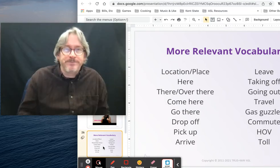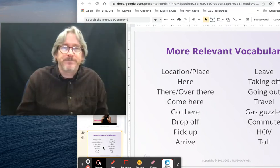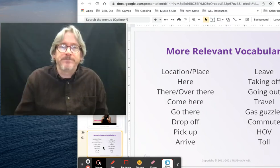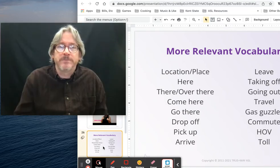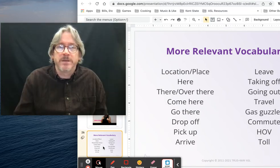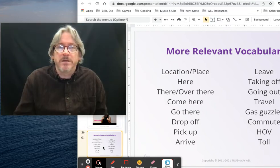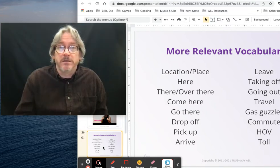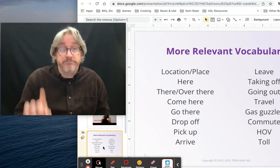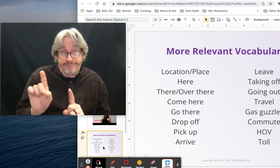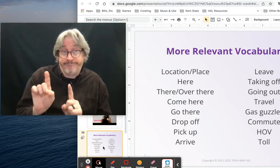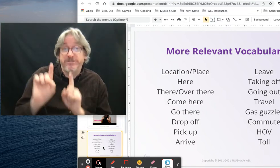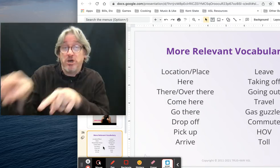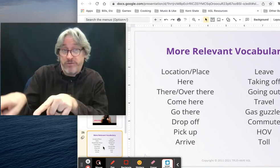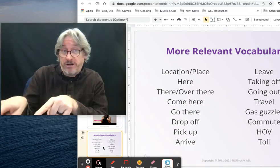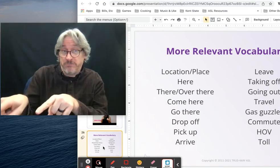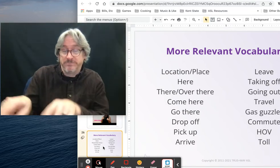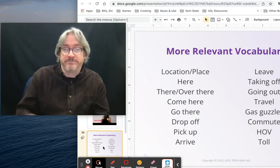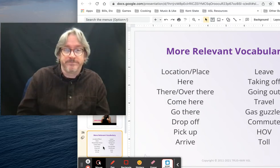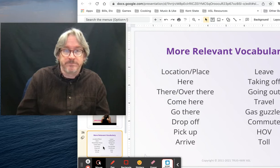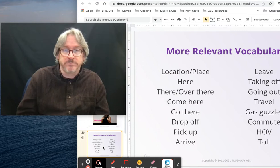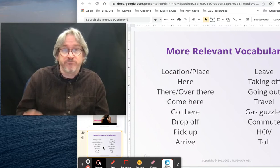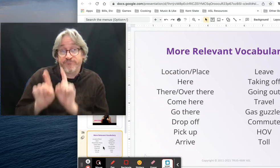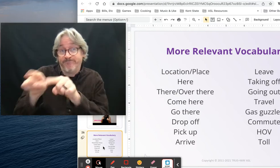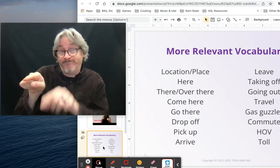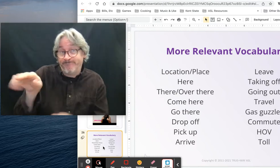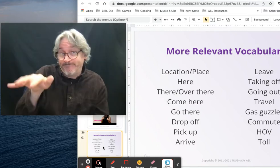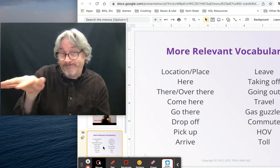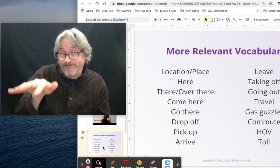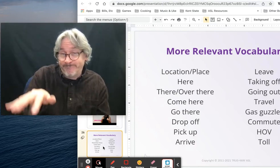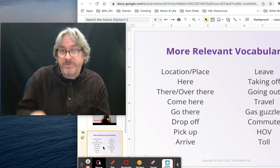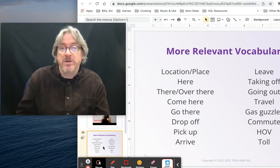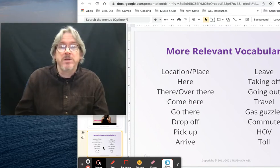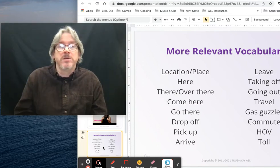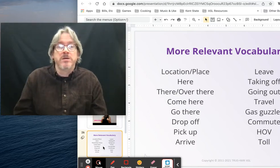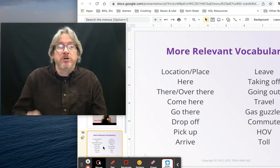here, go there,